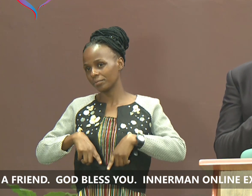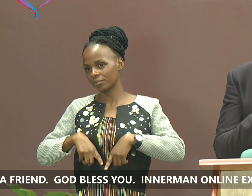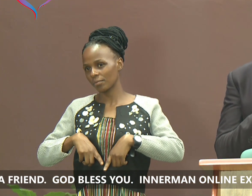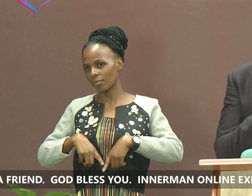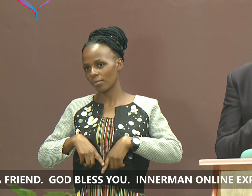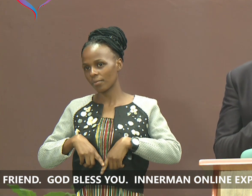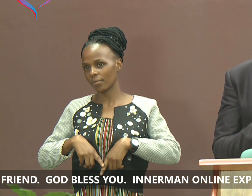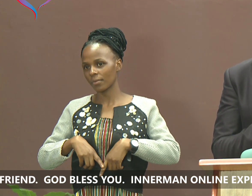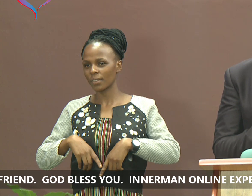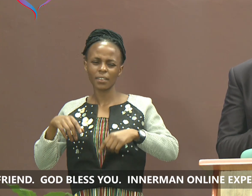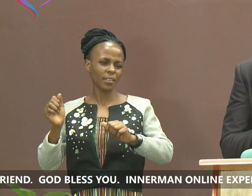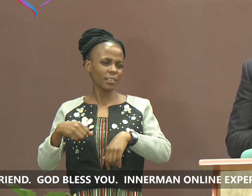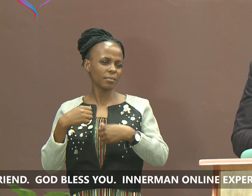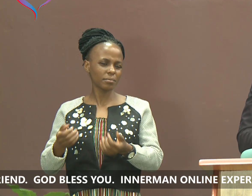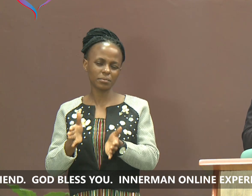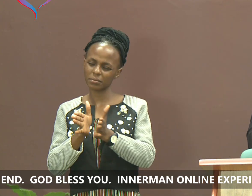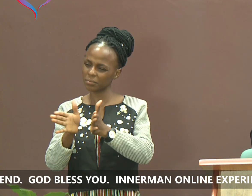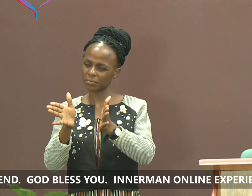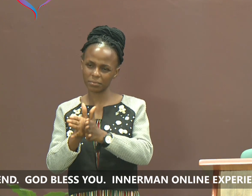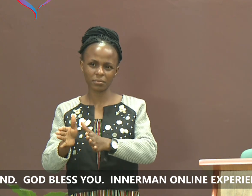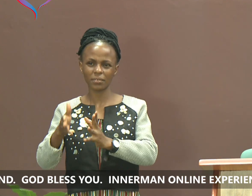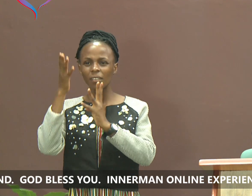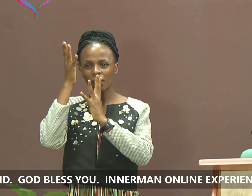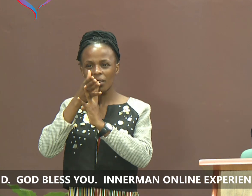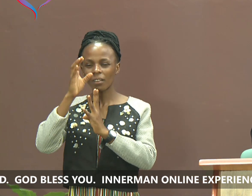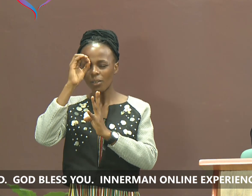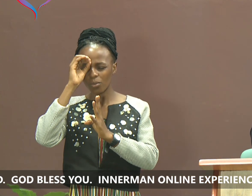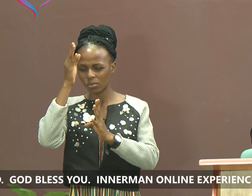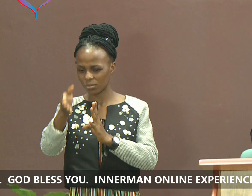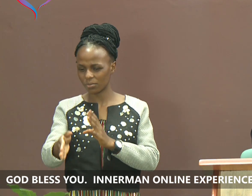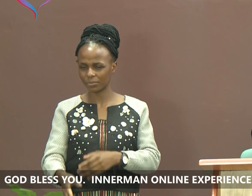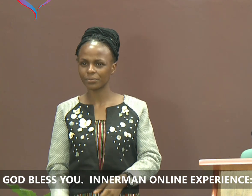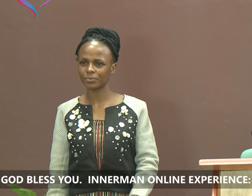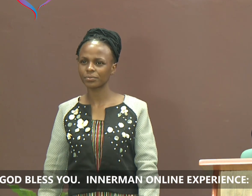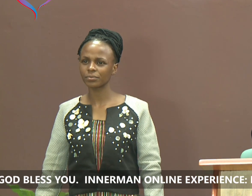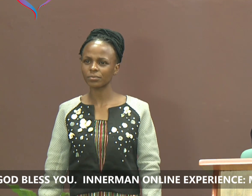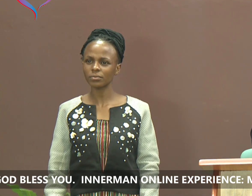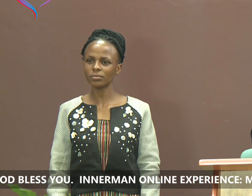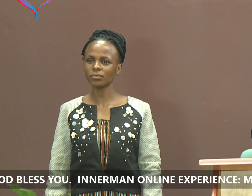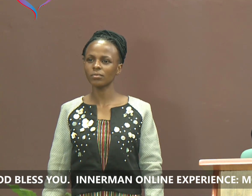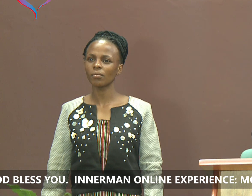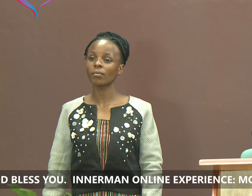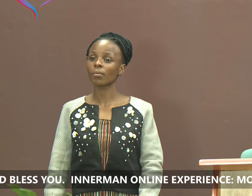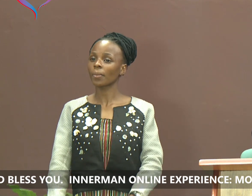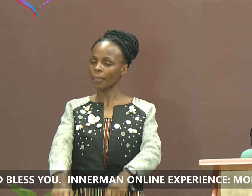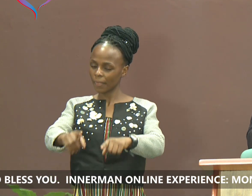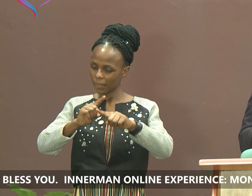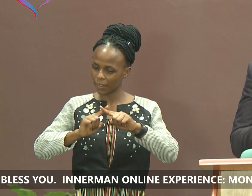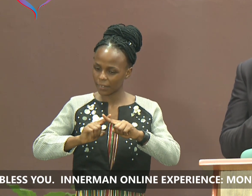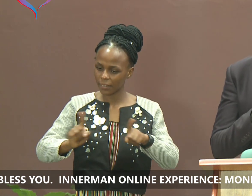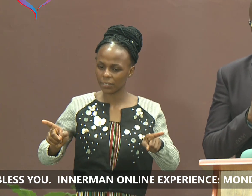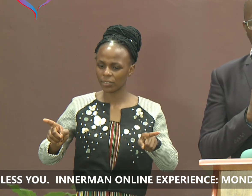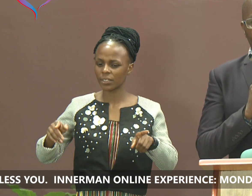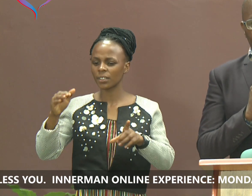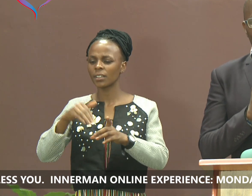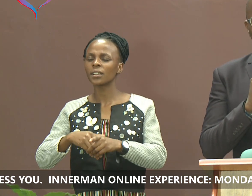does not even explain it. Teyinza na kinyonyola. The gap between chapter 2, the man of chapter 2 and the man of